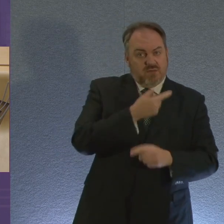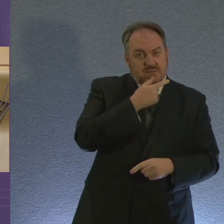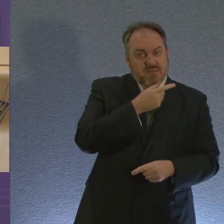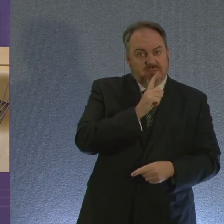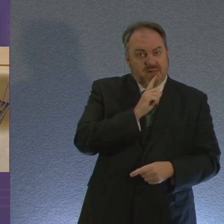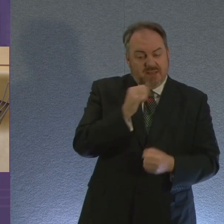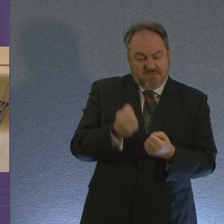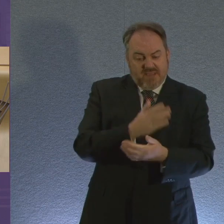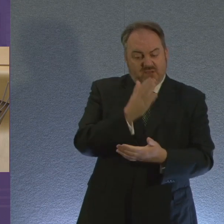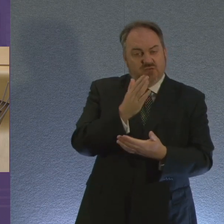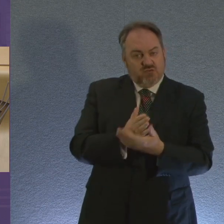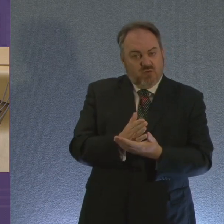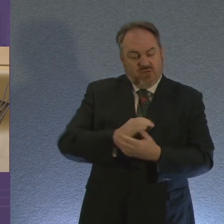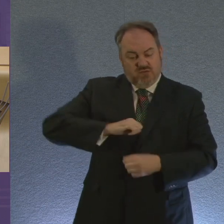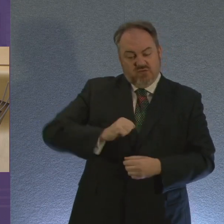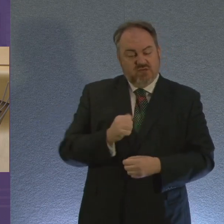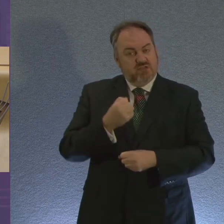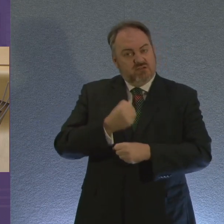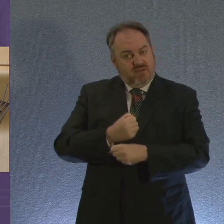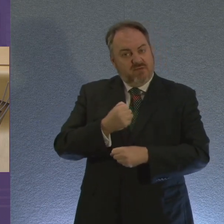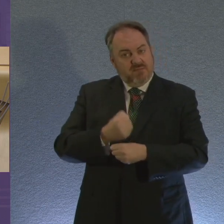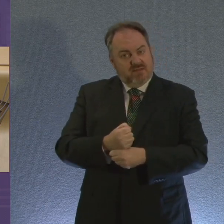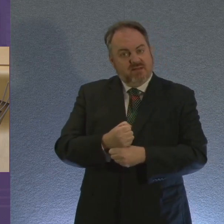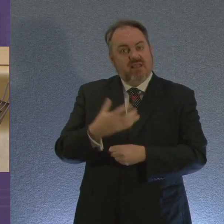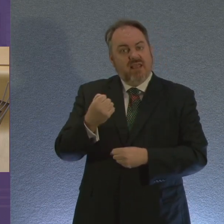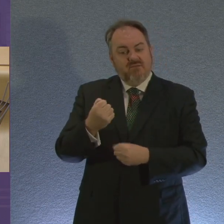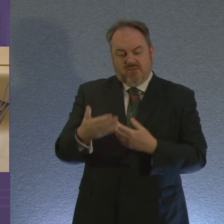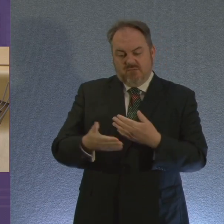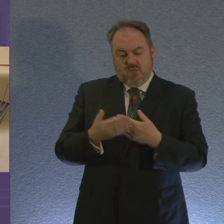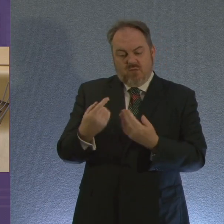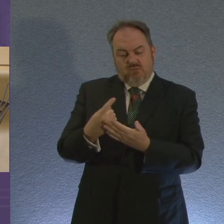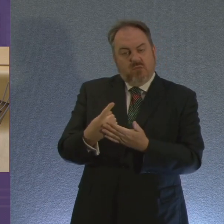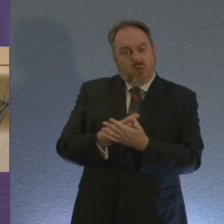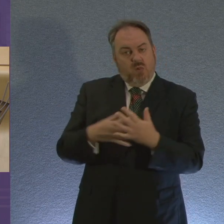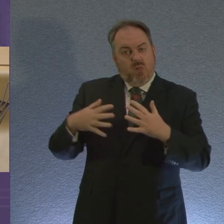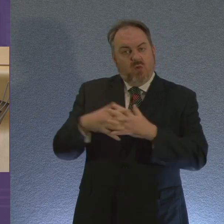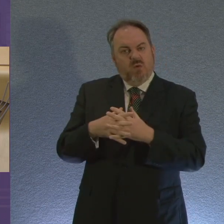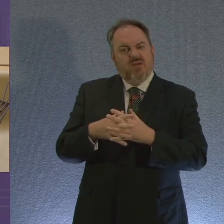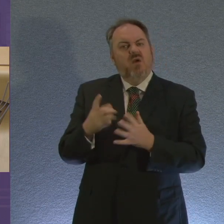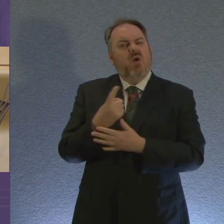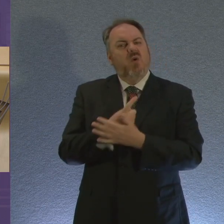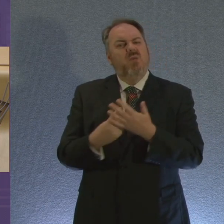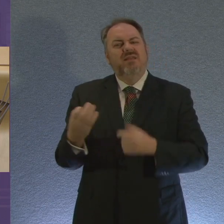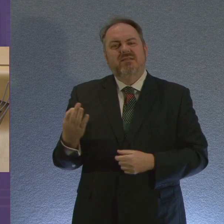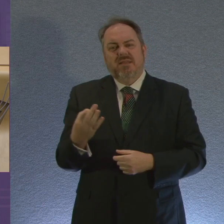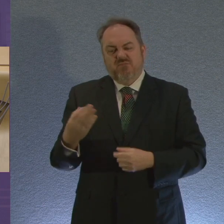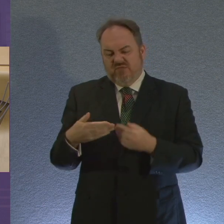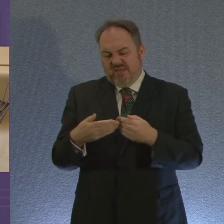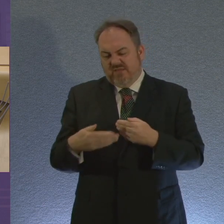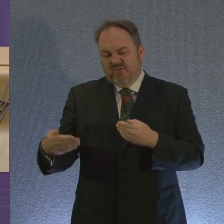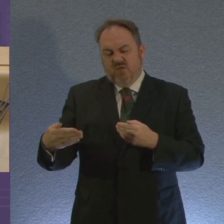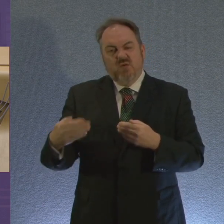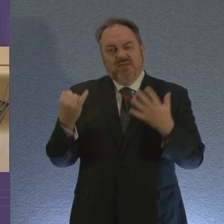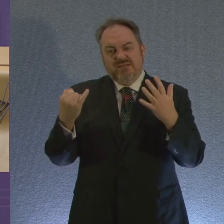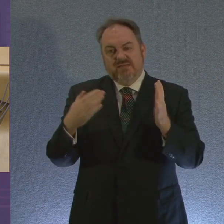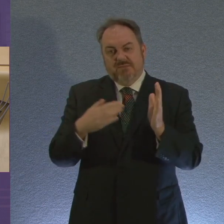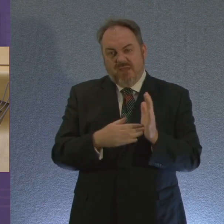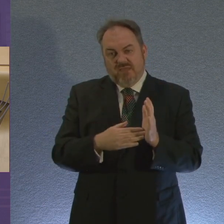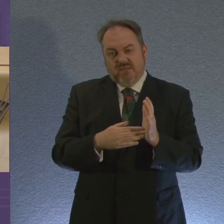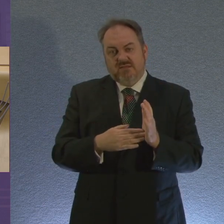from the Scottish Parliament is required to extend those measures for another 6 months and then potentially a third time until a total of 18 months from when this bill